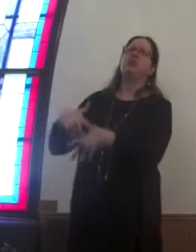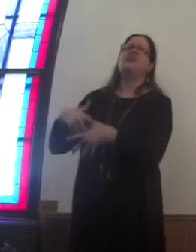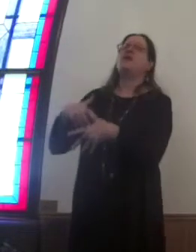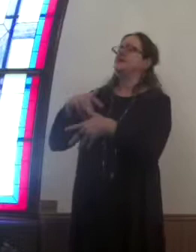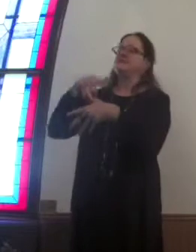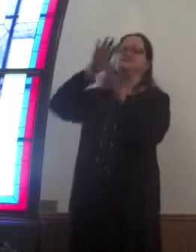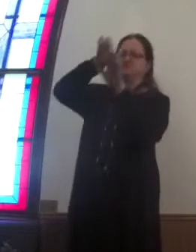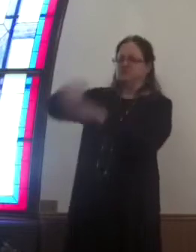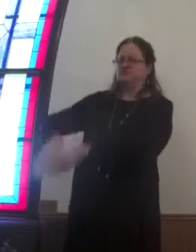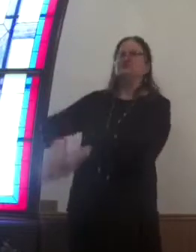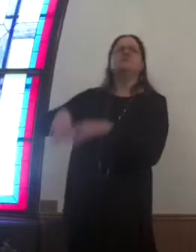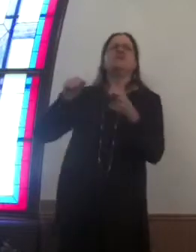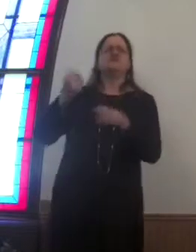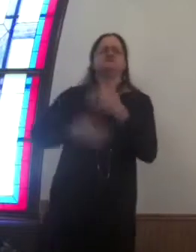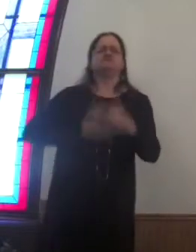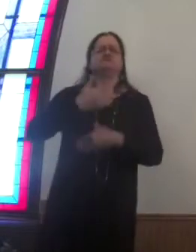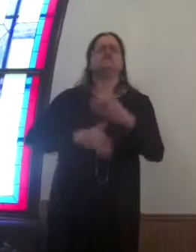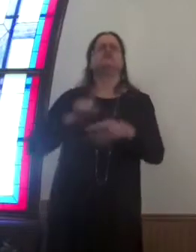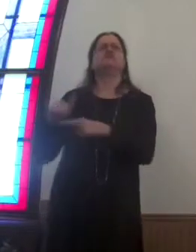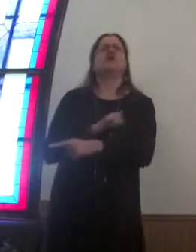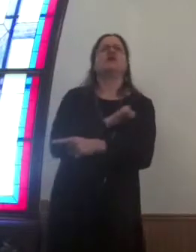practicing resurrection is.